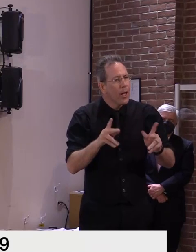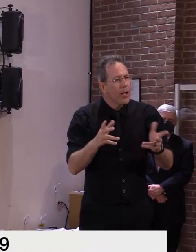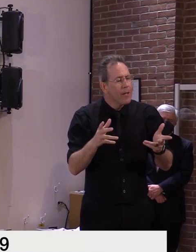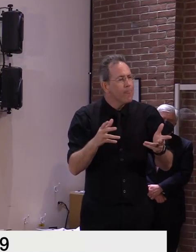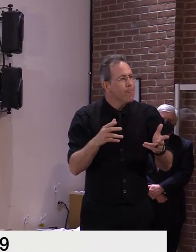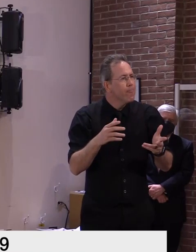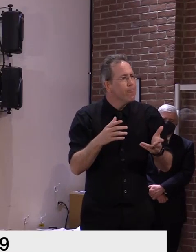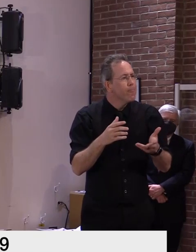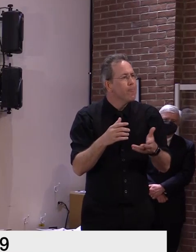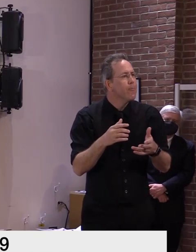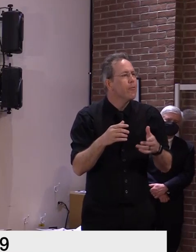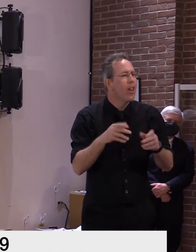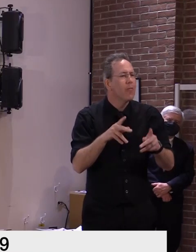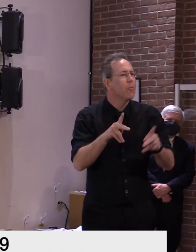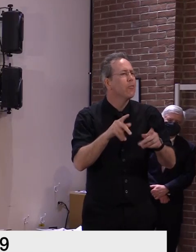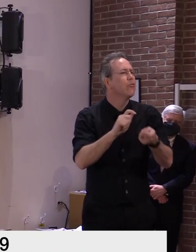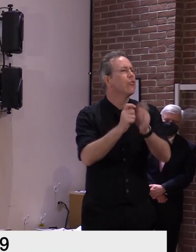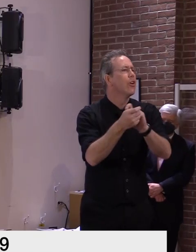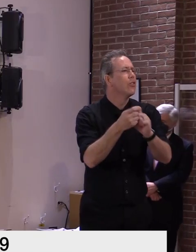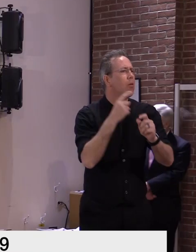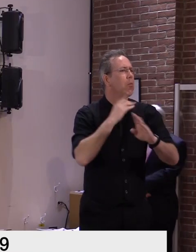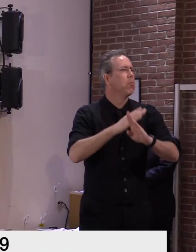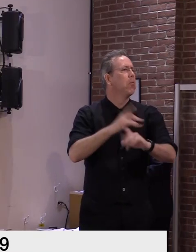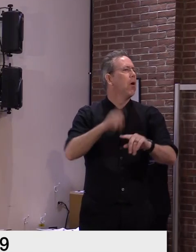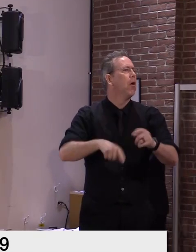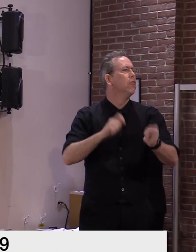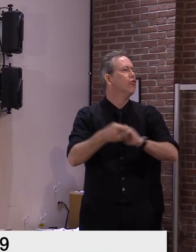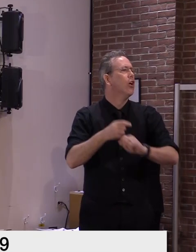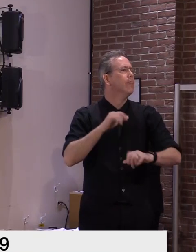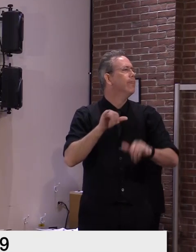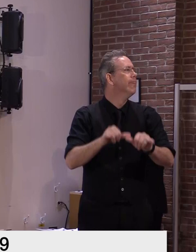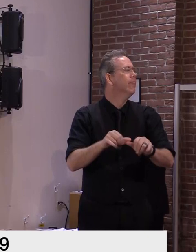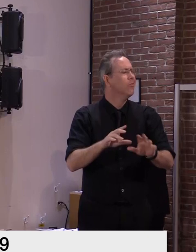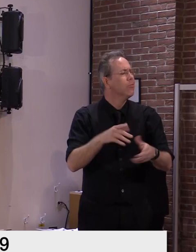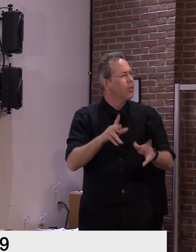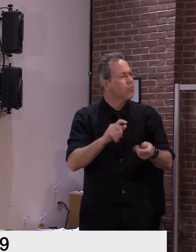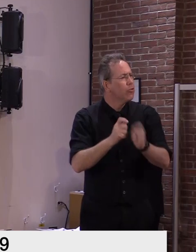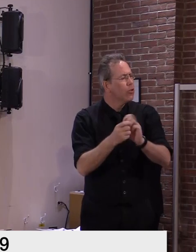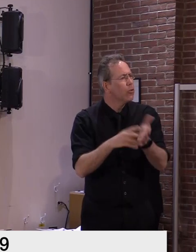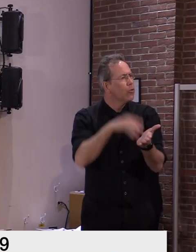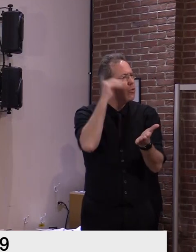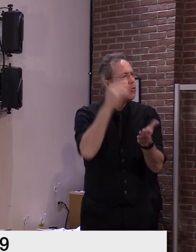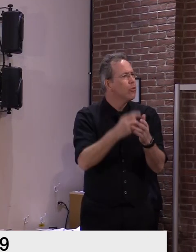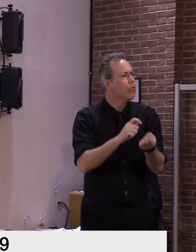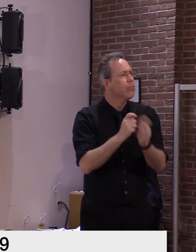their ways and to change their course so they become better human beings.